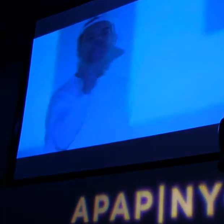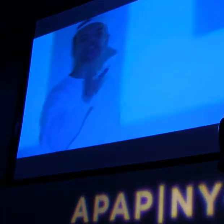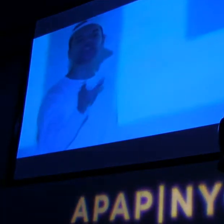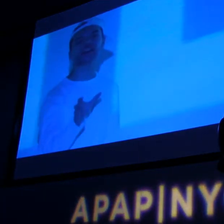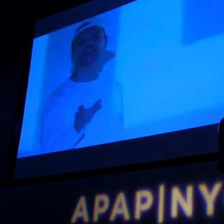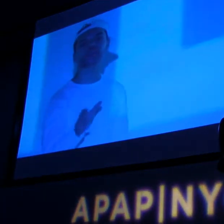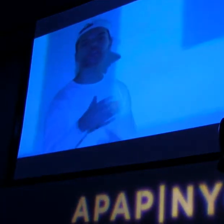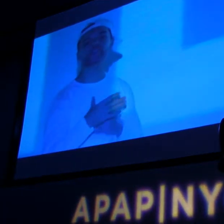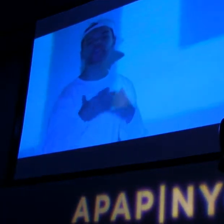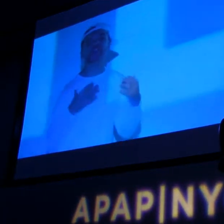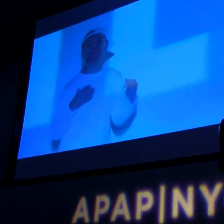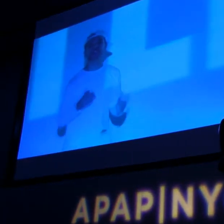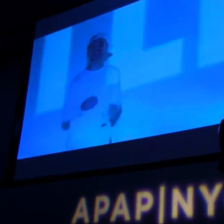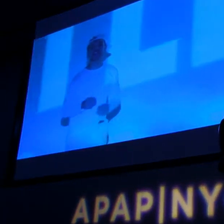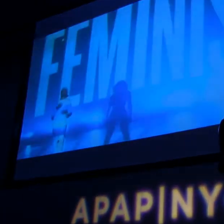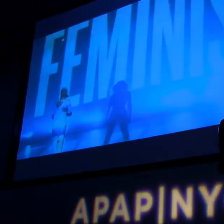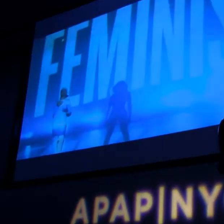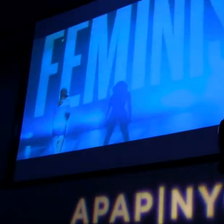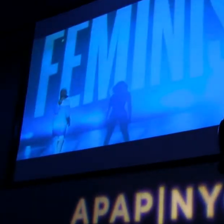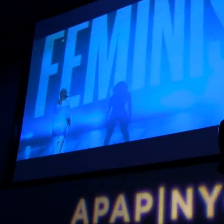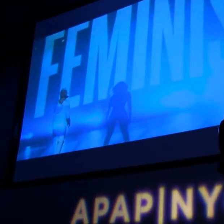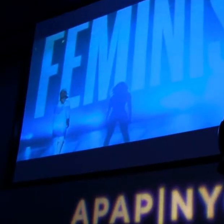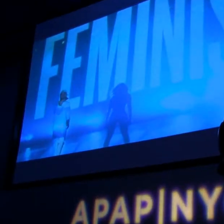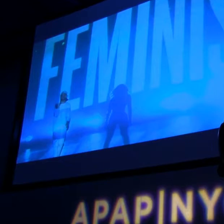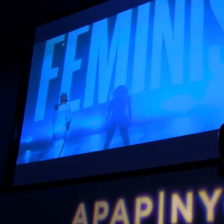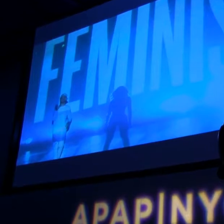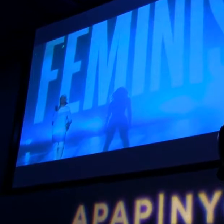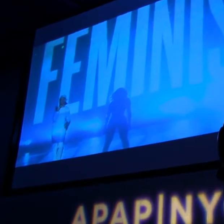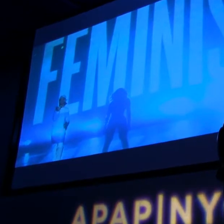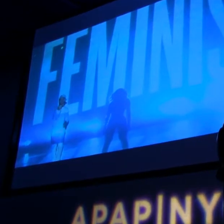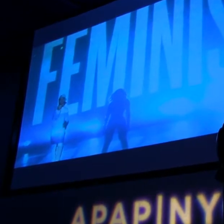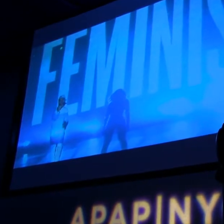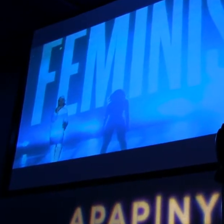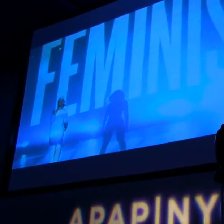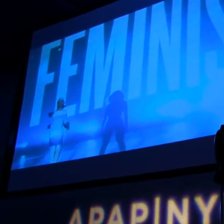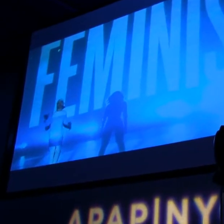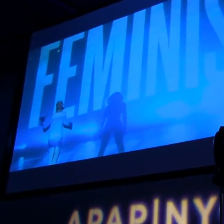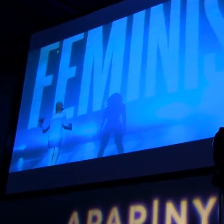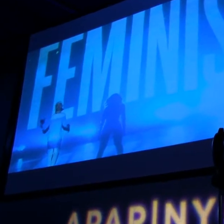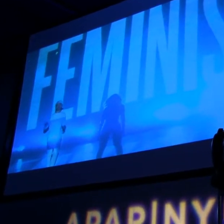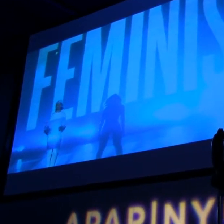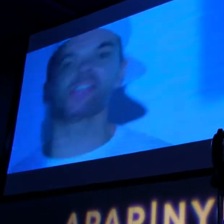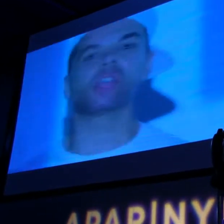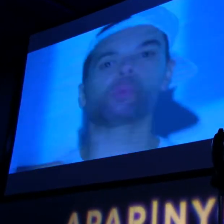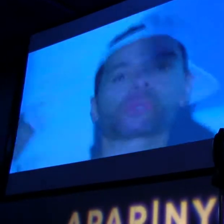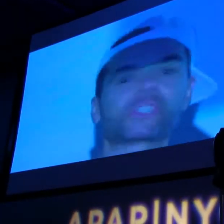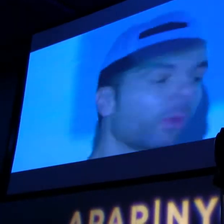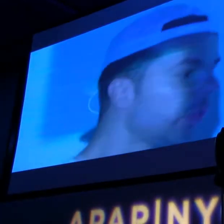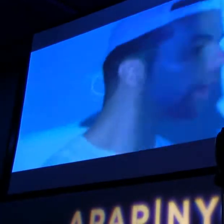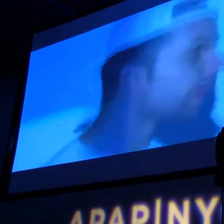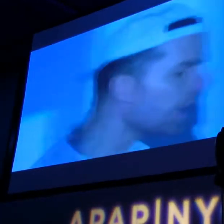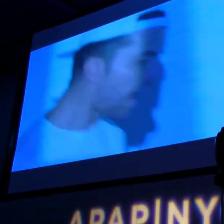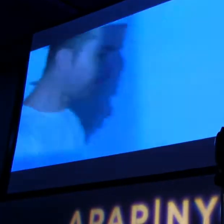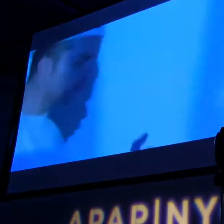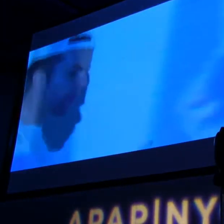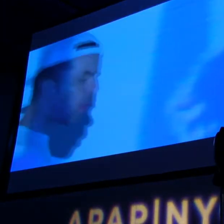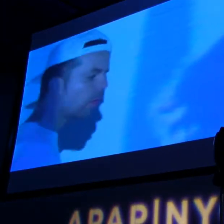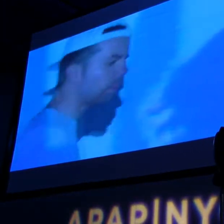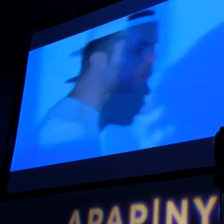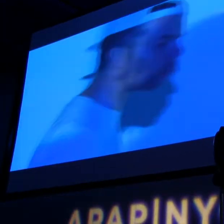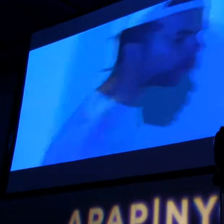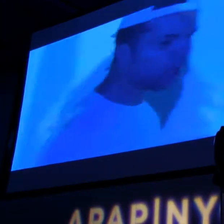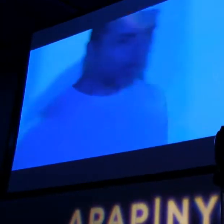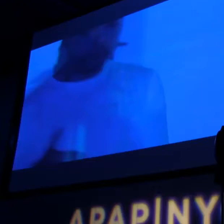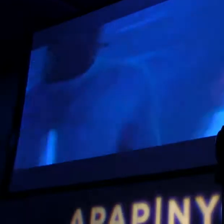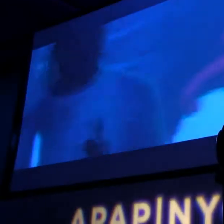on the front line with our fiancés, partied with our familias to Beyoncé and Mr. West. And yet we were still there after the party